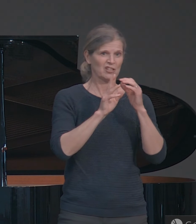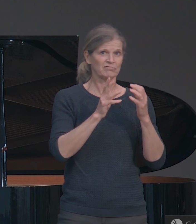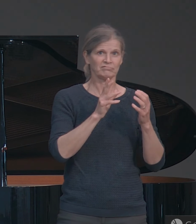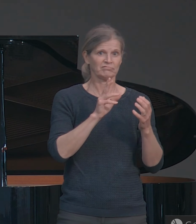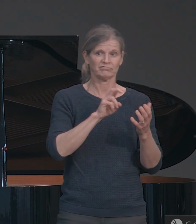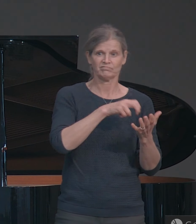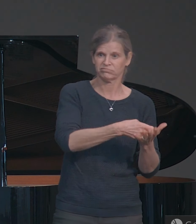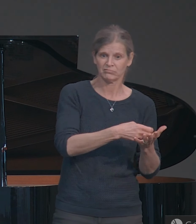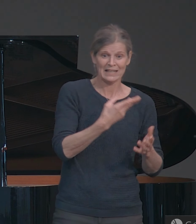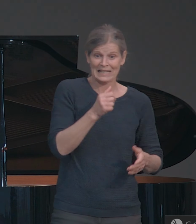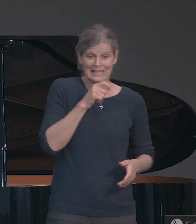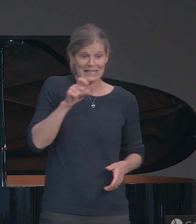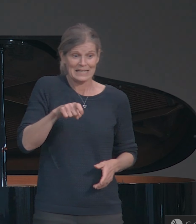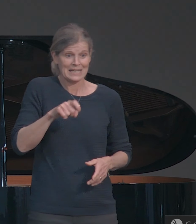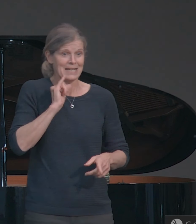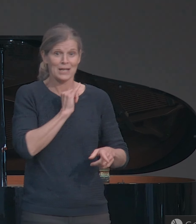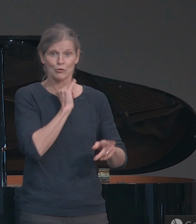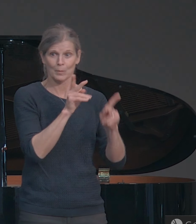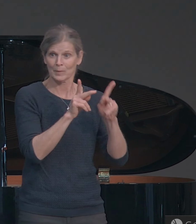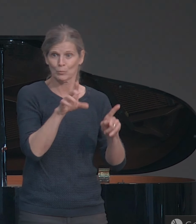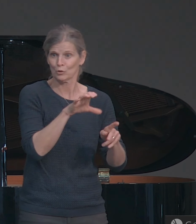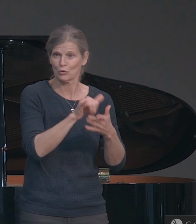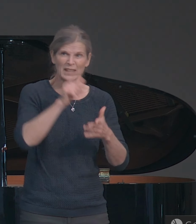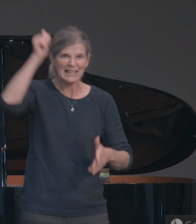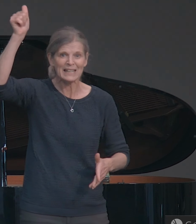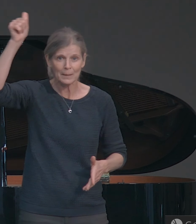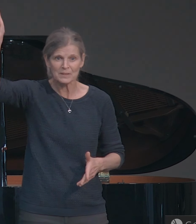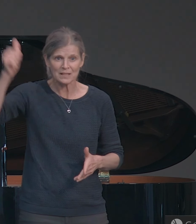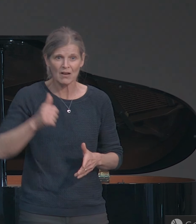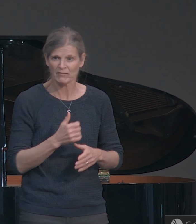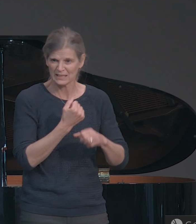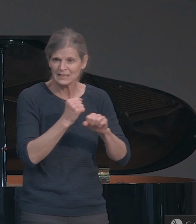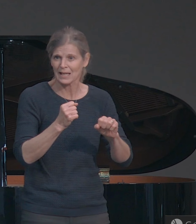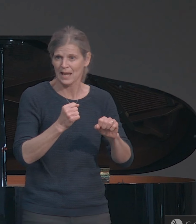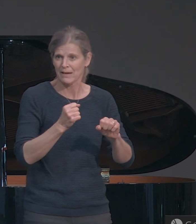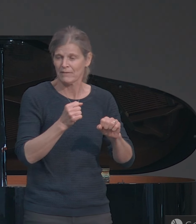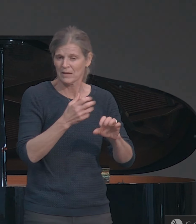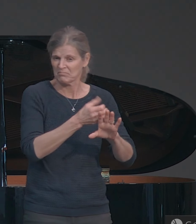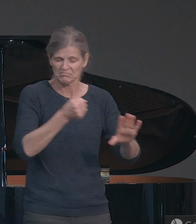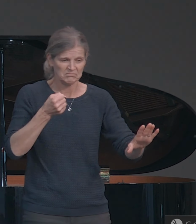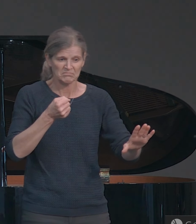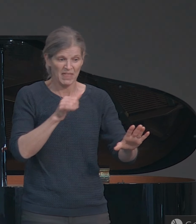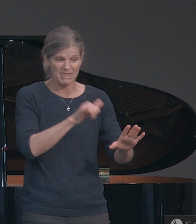He didn't need his people to do it. He did it.